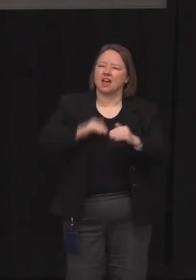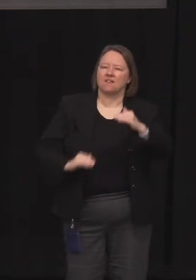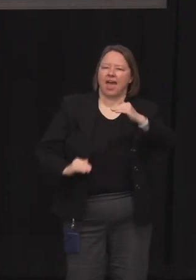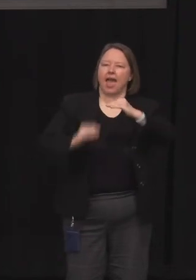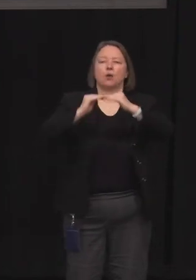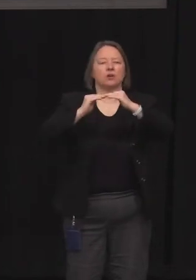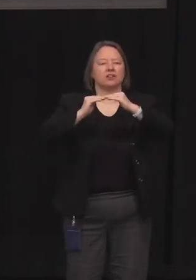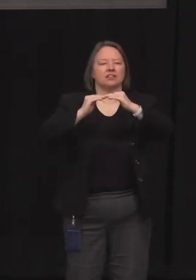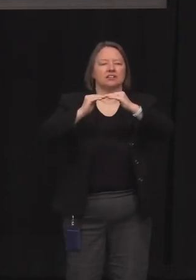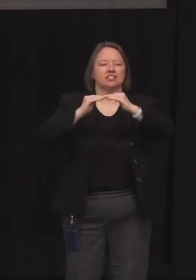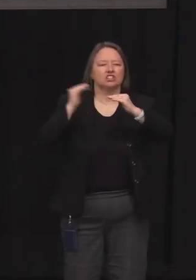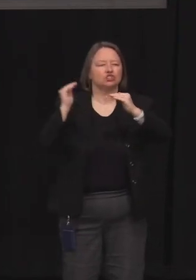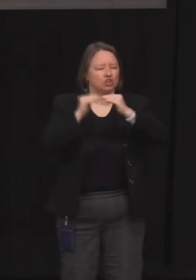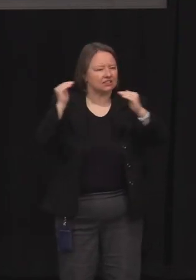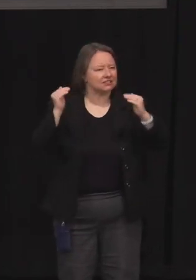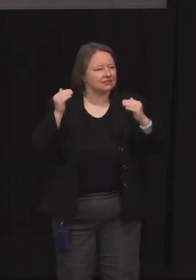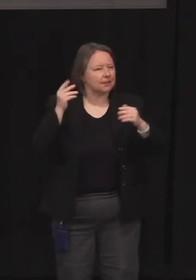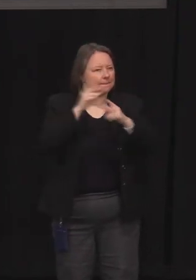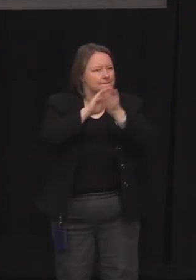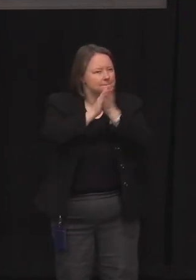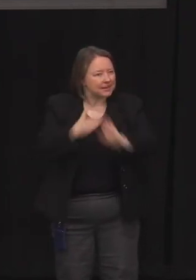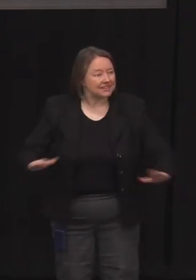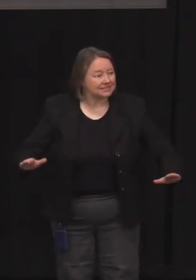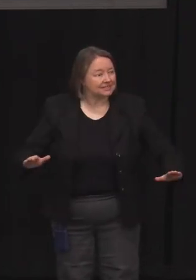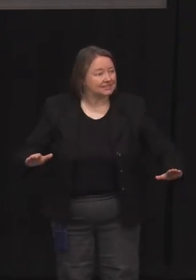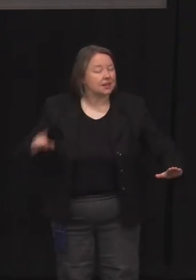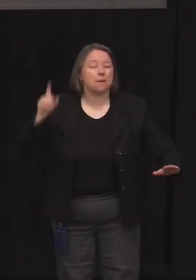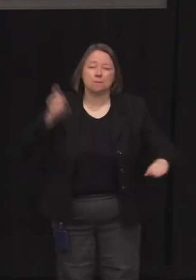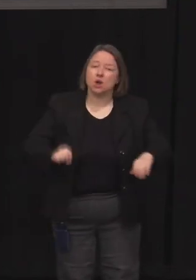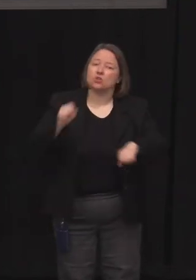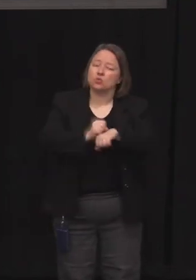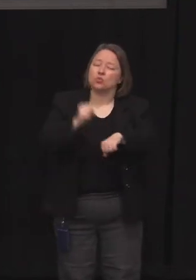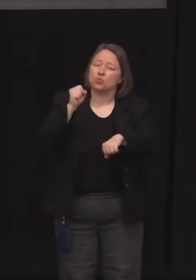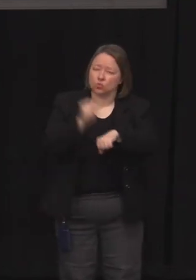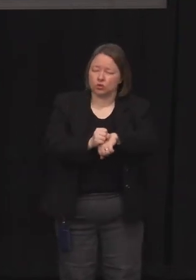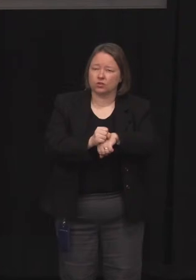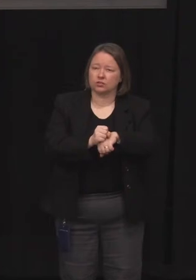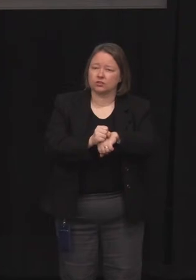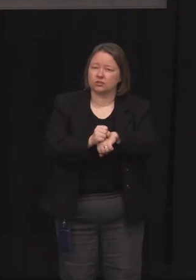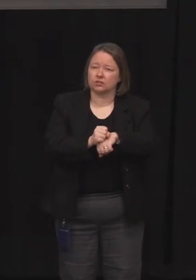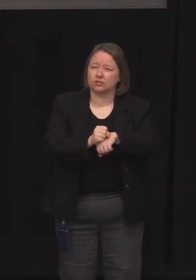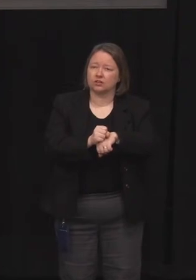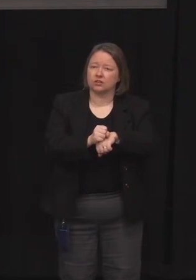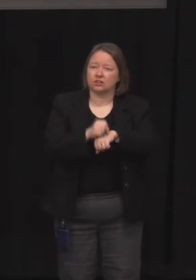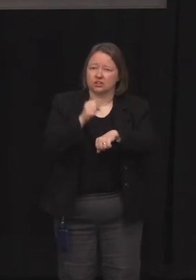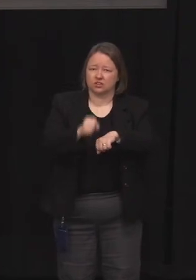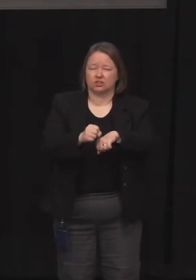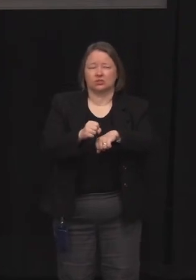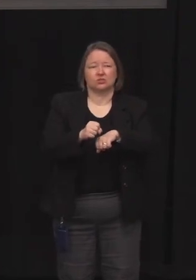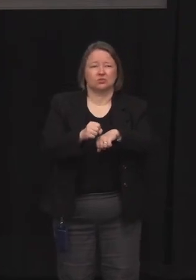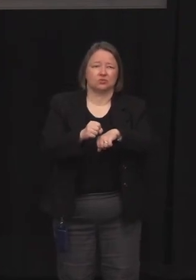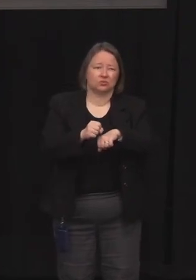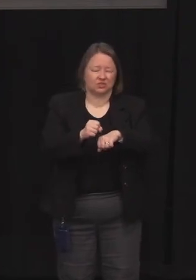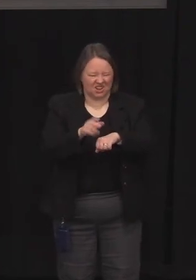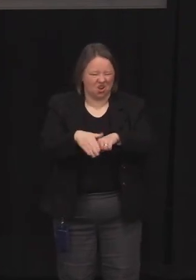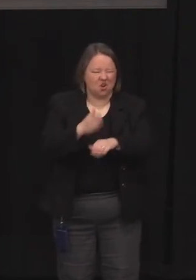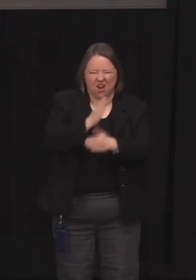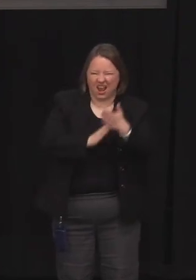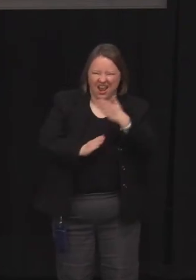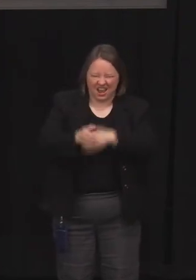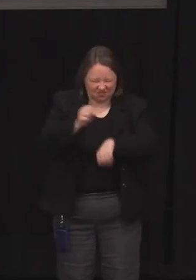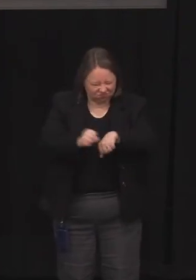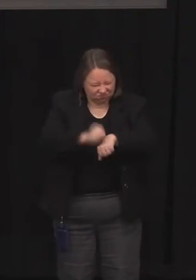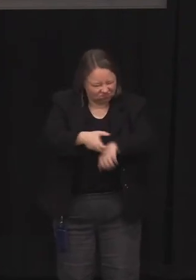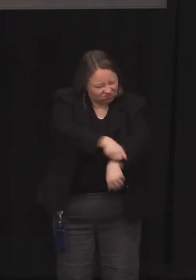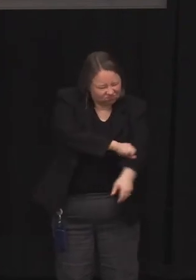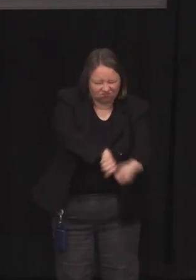a place of justice, a place of peace, we need to be working to uproot, which means we need to be willing to get our hands dirty.